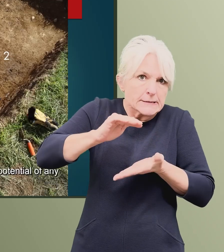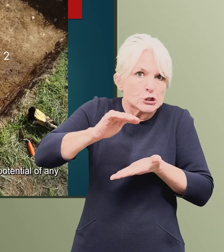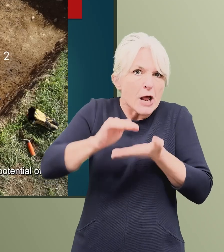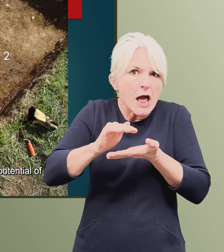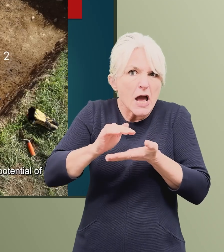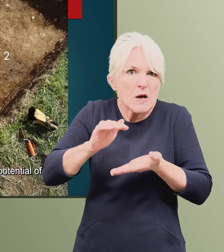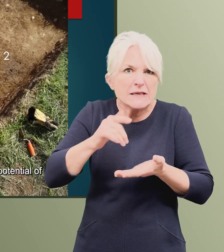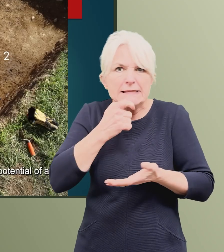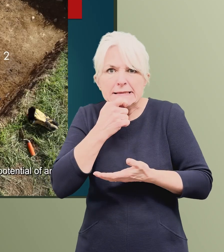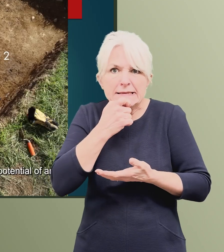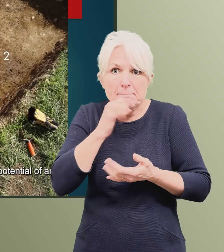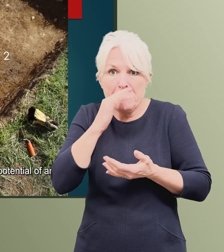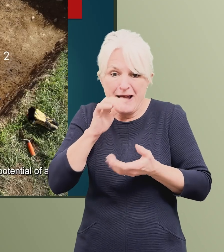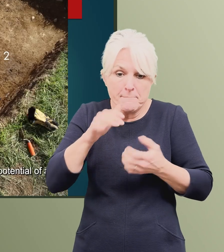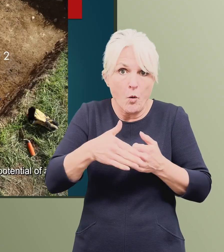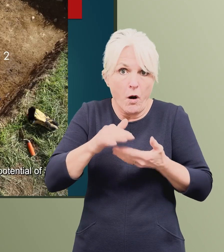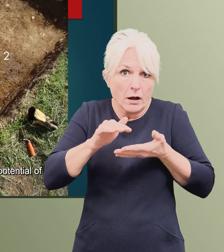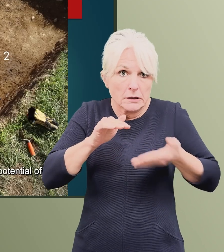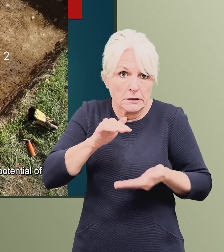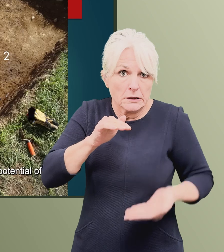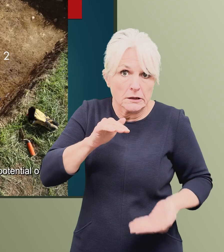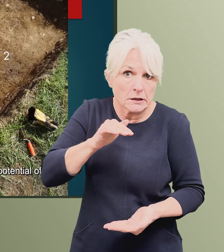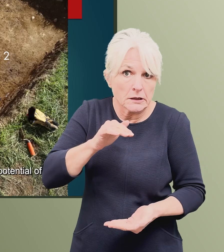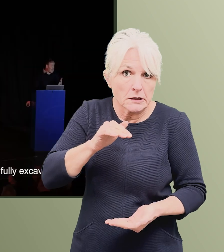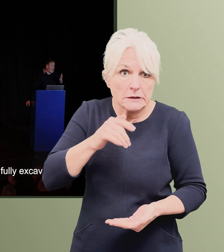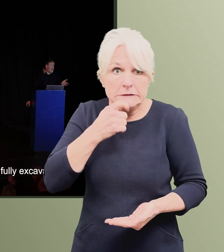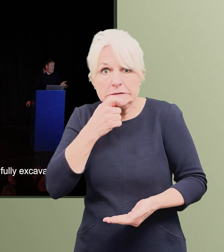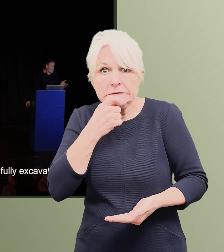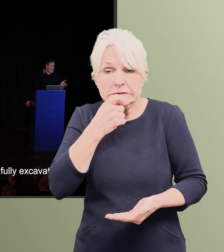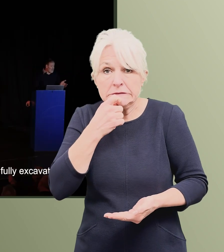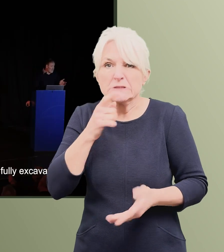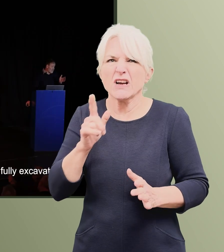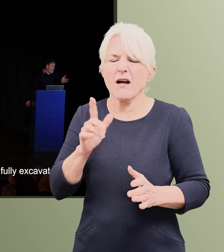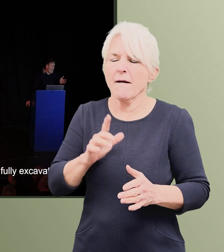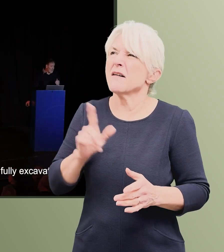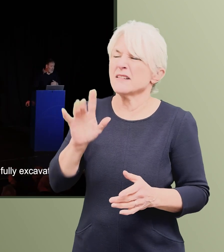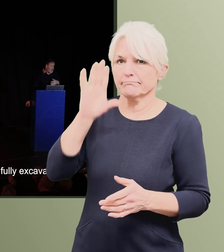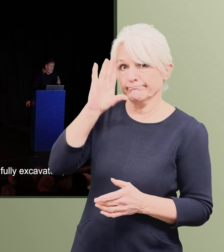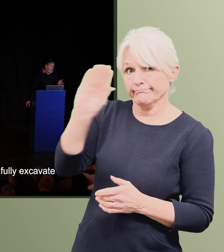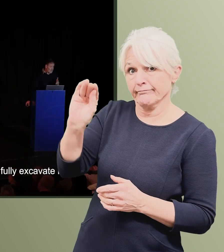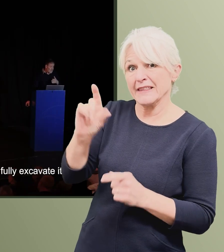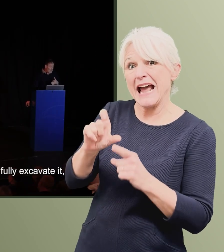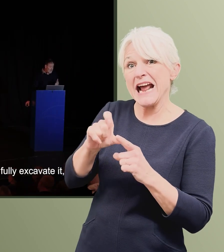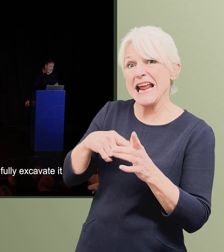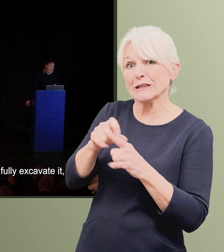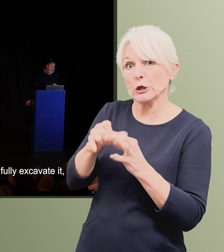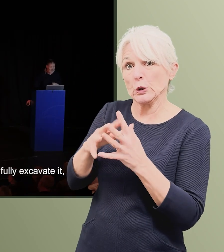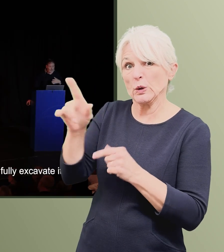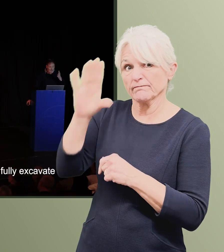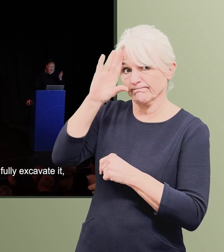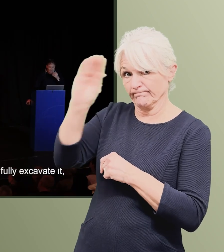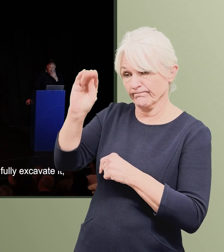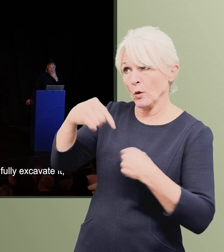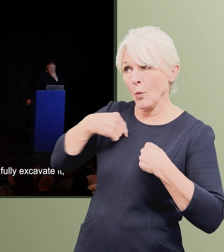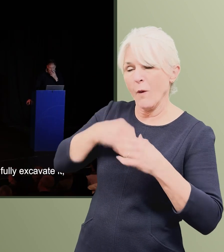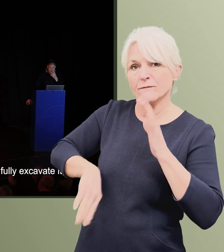the potential of any future agricultural regime that might be there, such as ploughing, we decided to fully excavate it. And